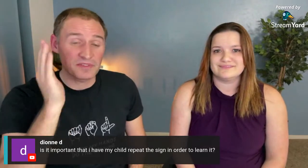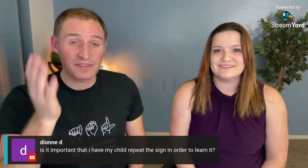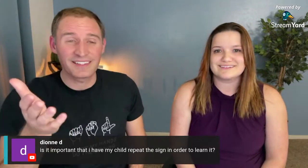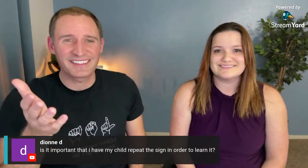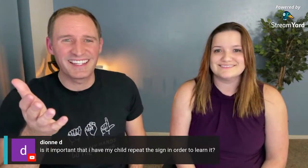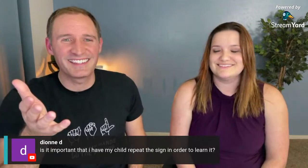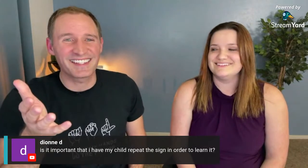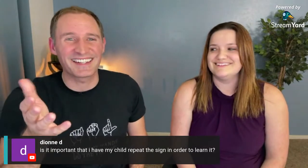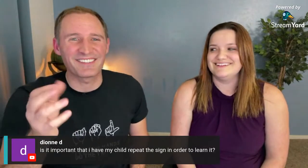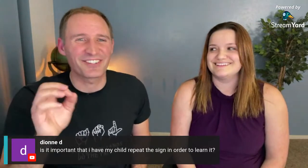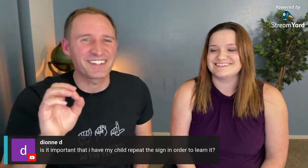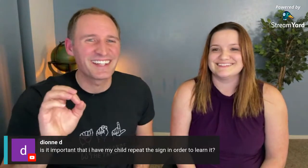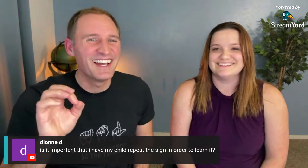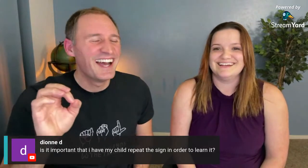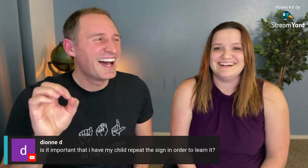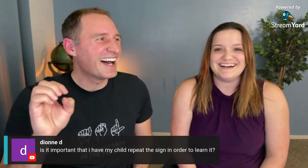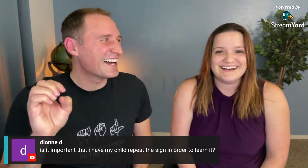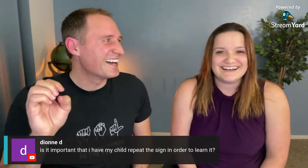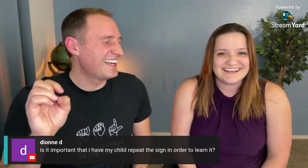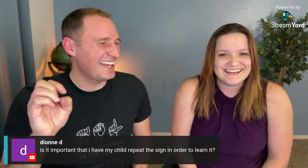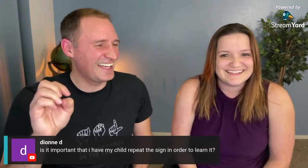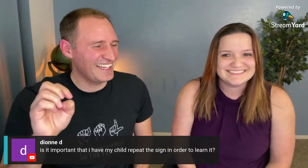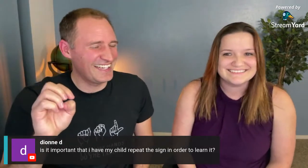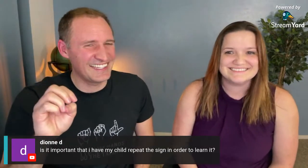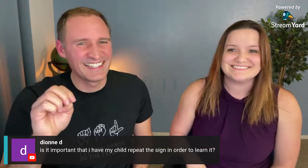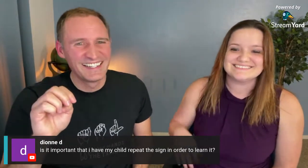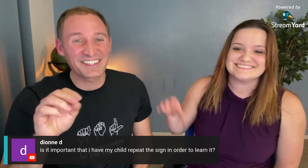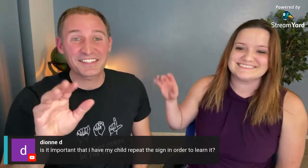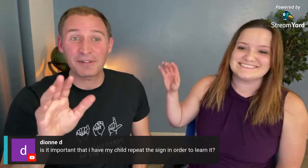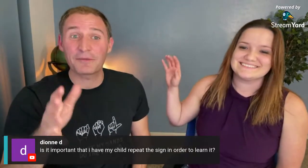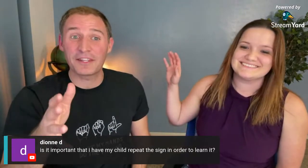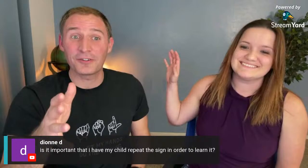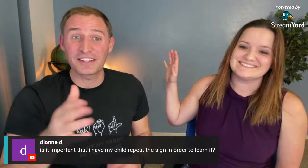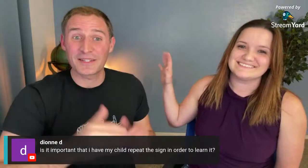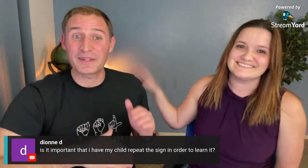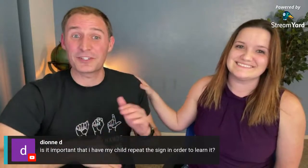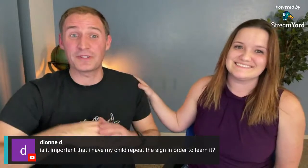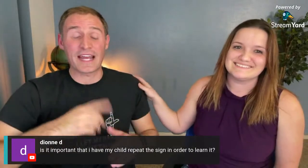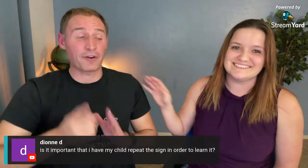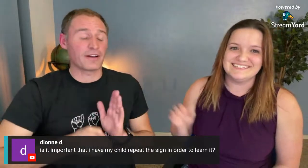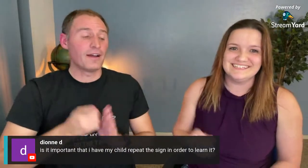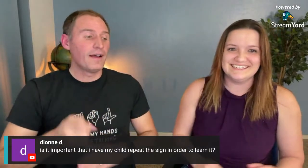helps. It's getting late for us. This is why we only limit it to an hour.